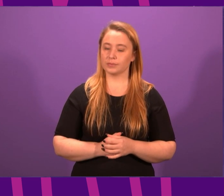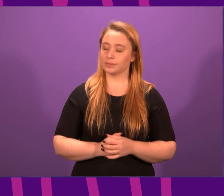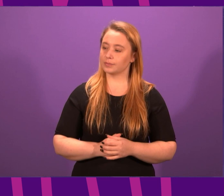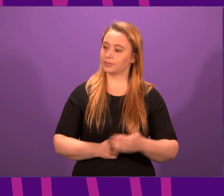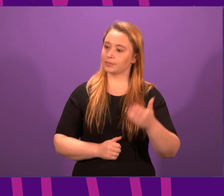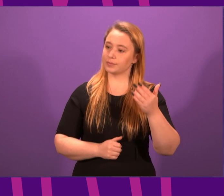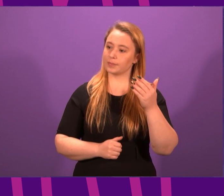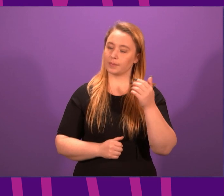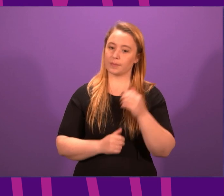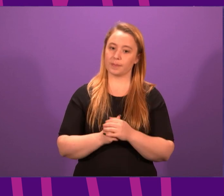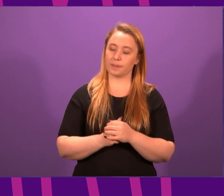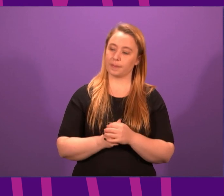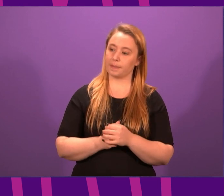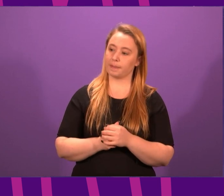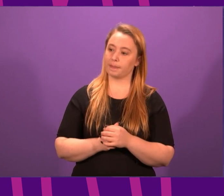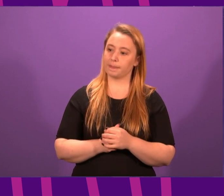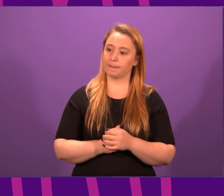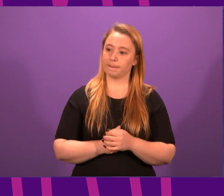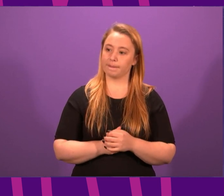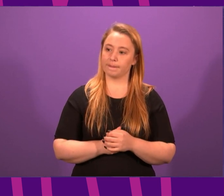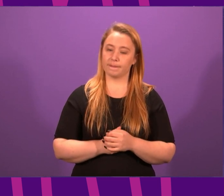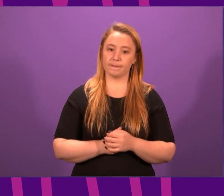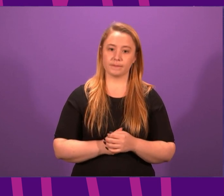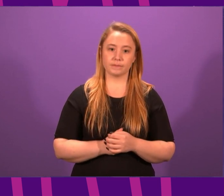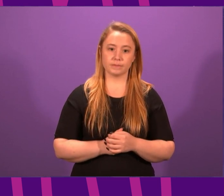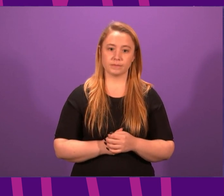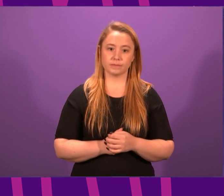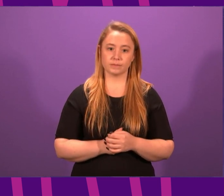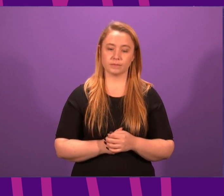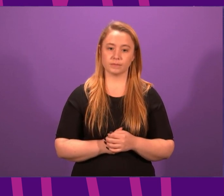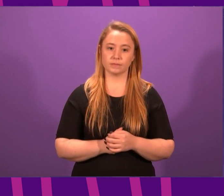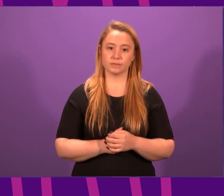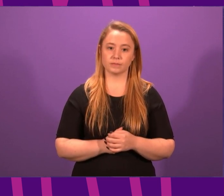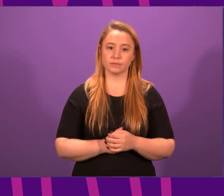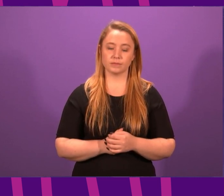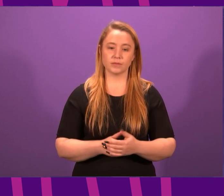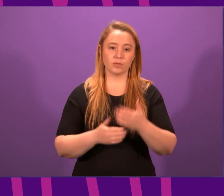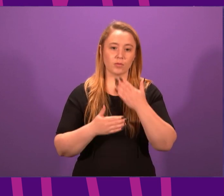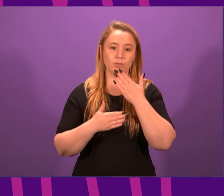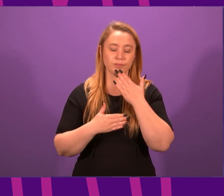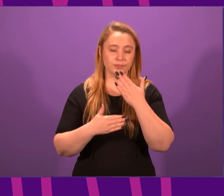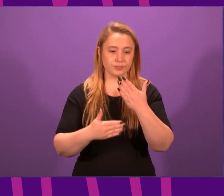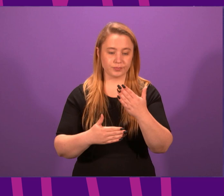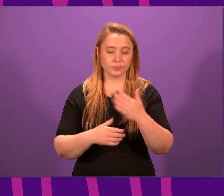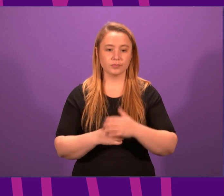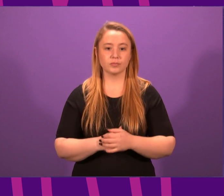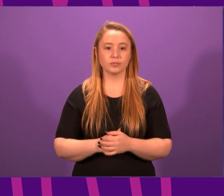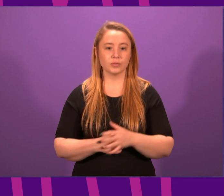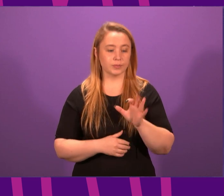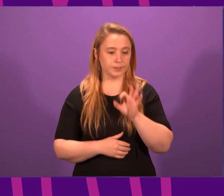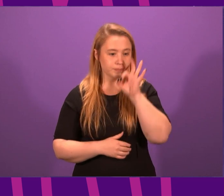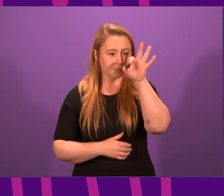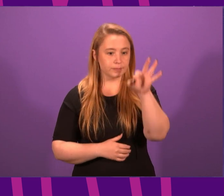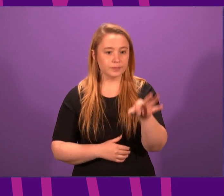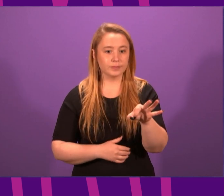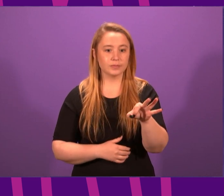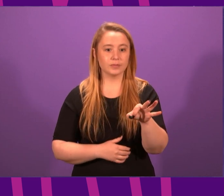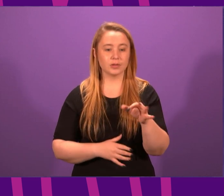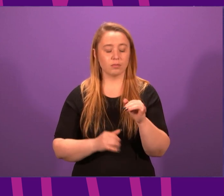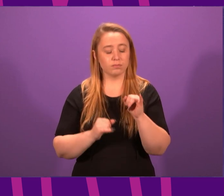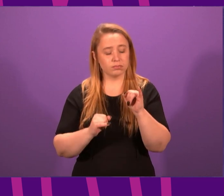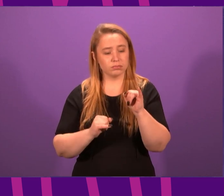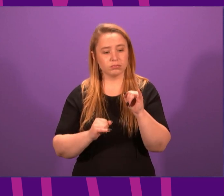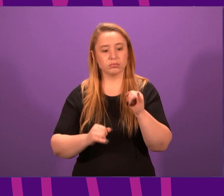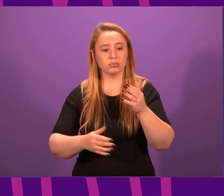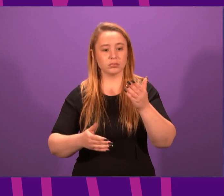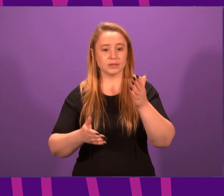Sorry. Call the member. Beg your pardon. Thank you, Presiding Officer. I just want to ask, of the unfortunate and sad deaths